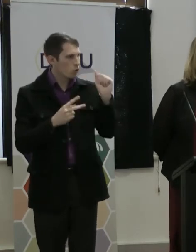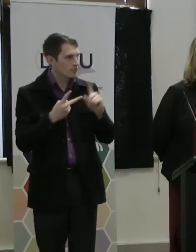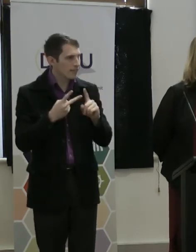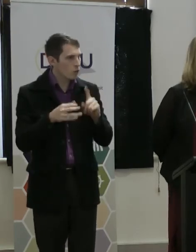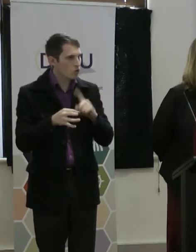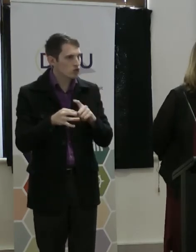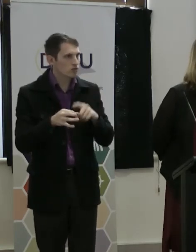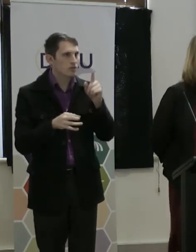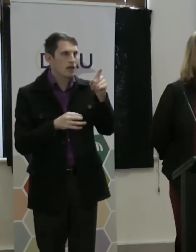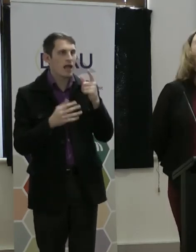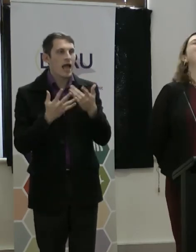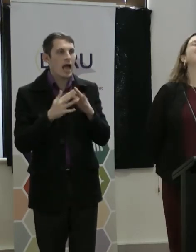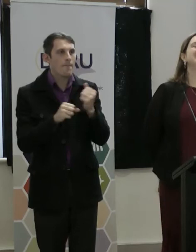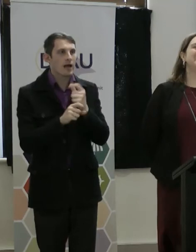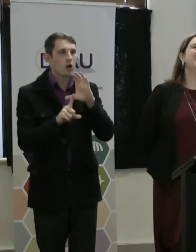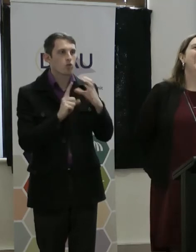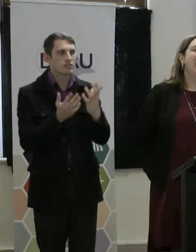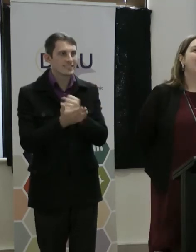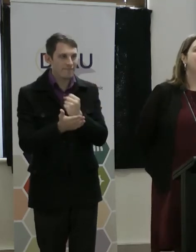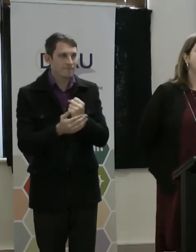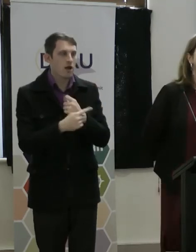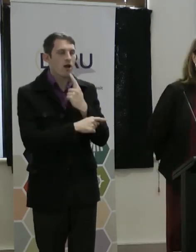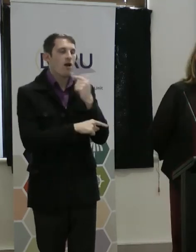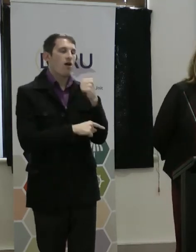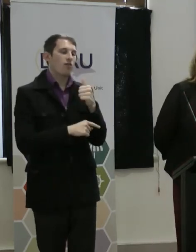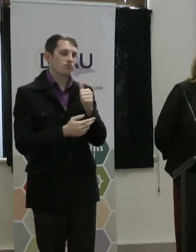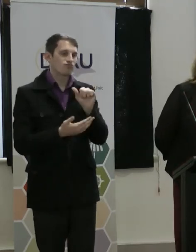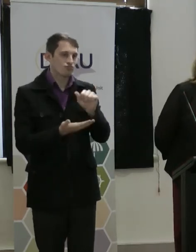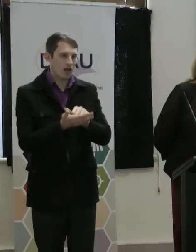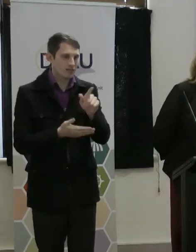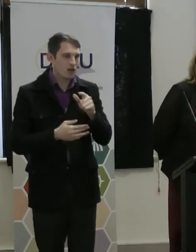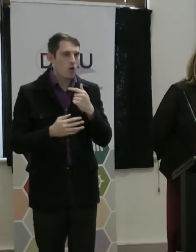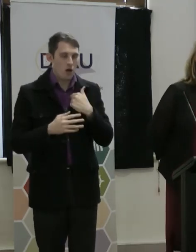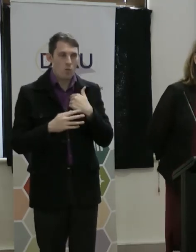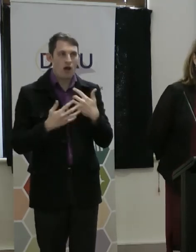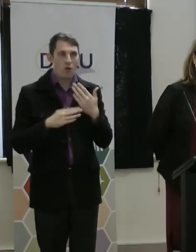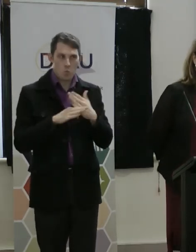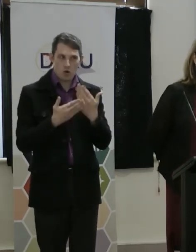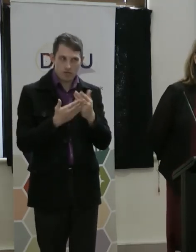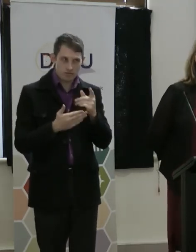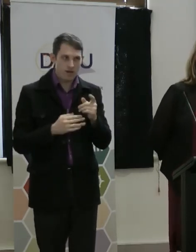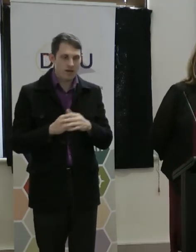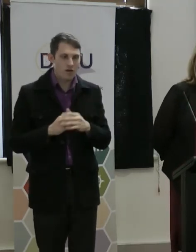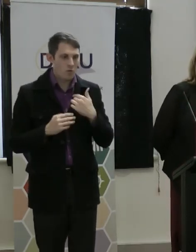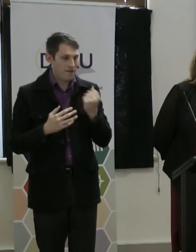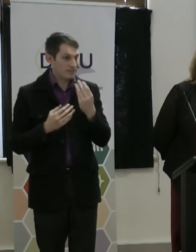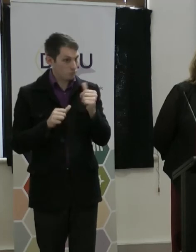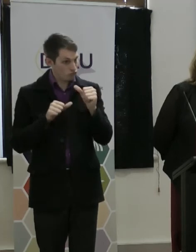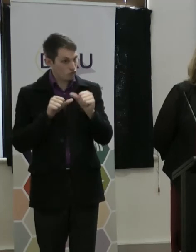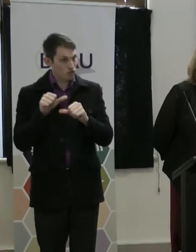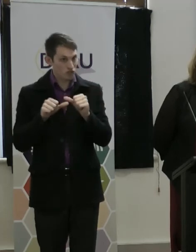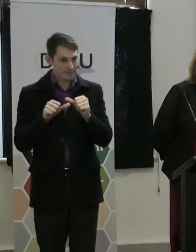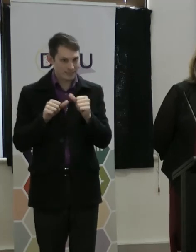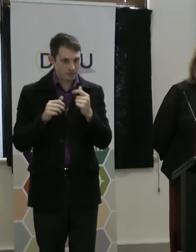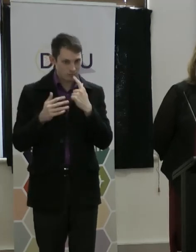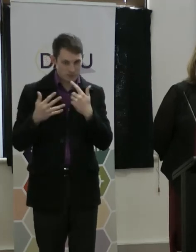question was. All right, so yes, so we are working on that, and we have some strategies towards working with people from a range